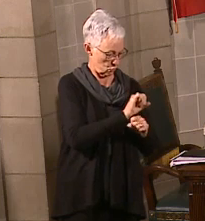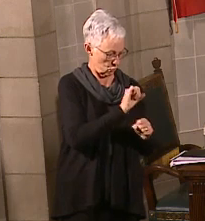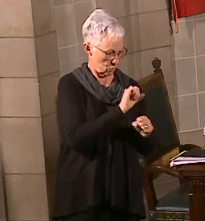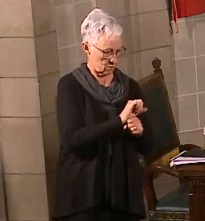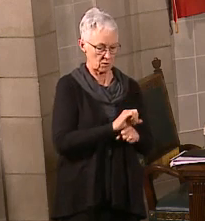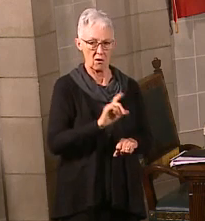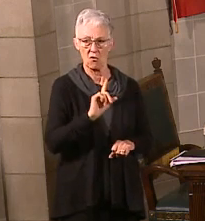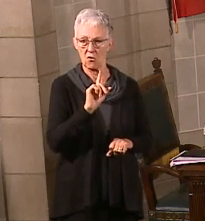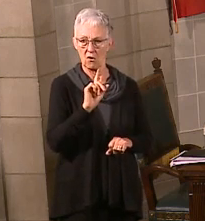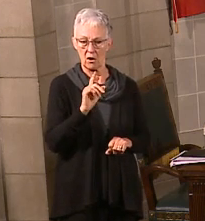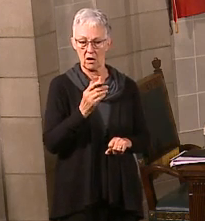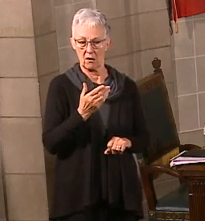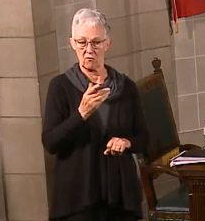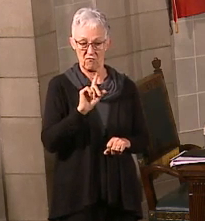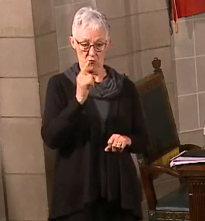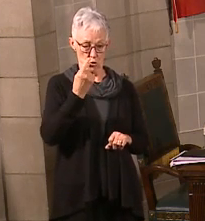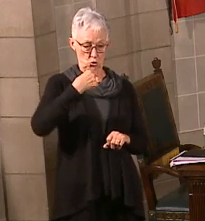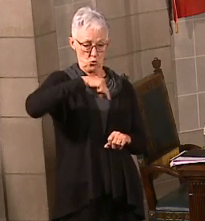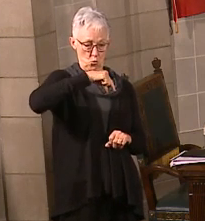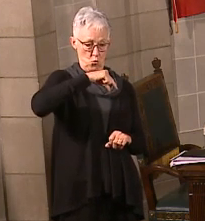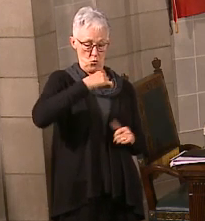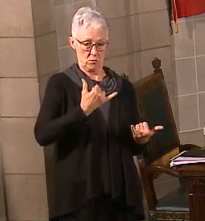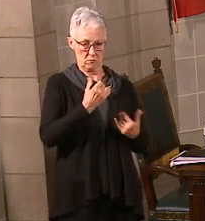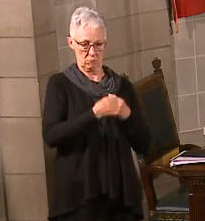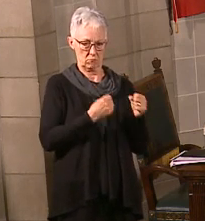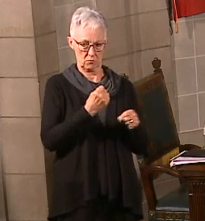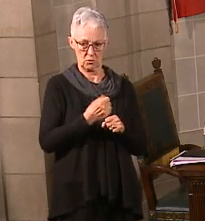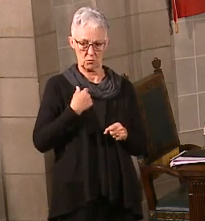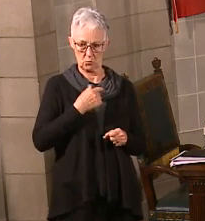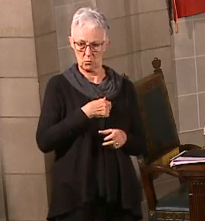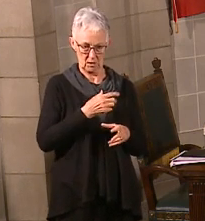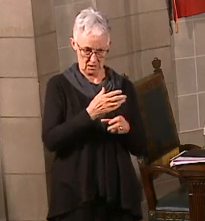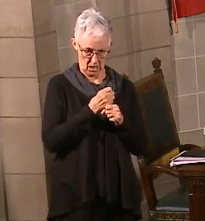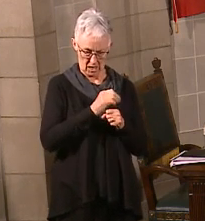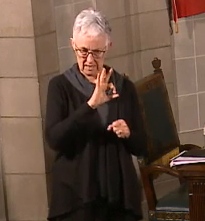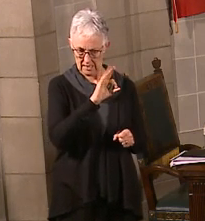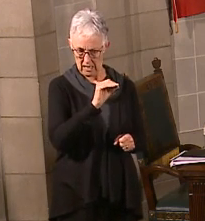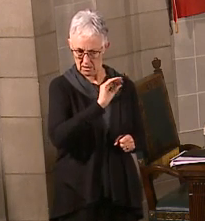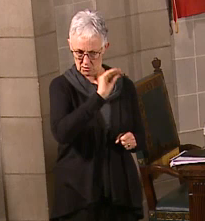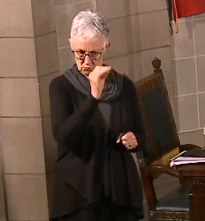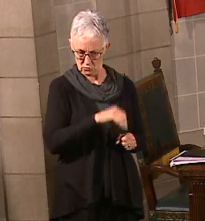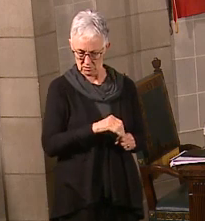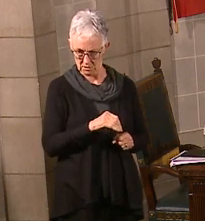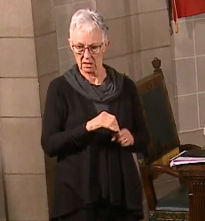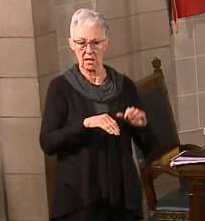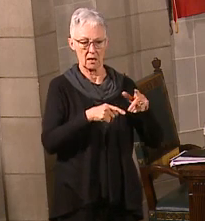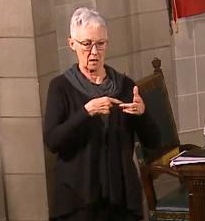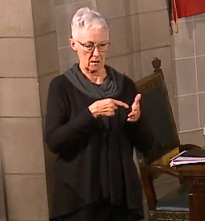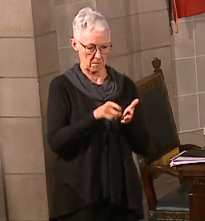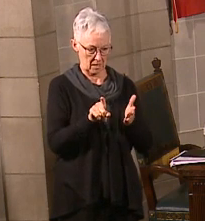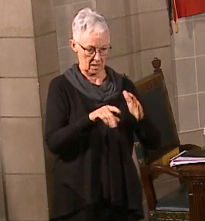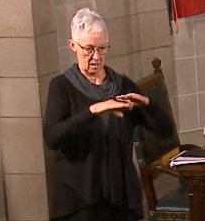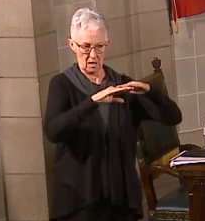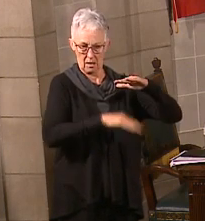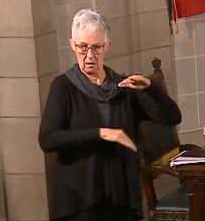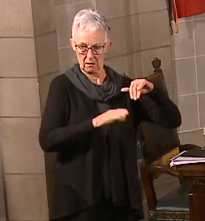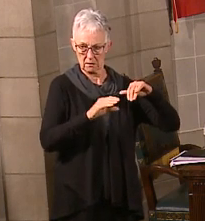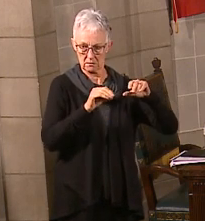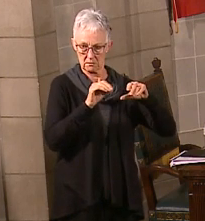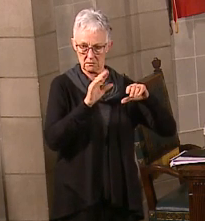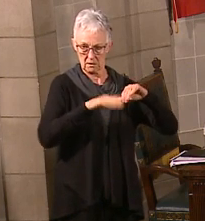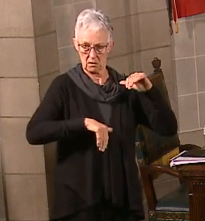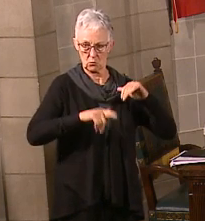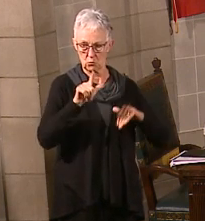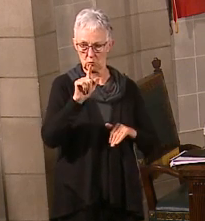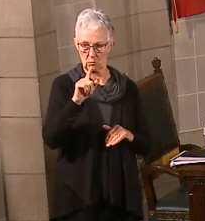quarter of the year, we were at 90% first payment within the 21 days. We're not going to be at that rate as we go into